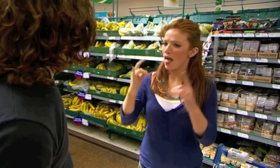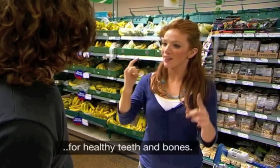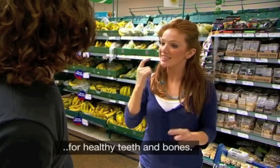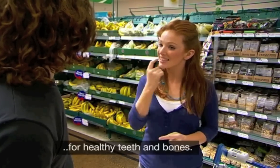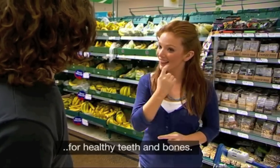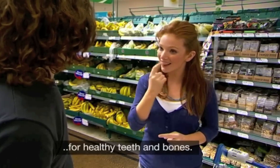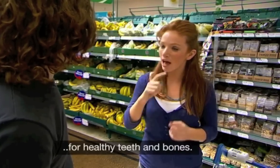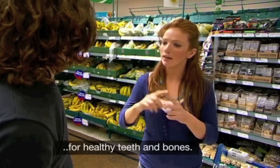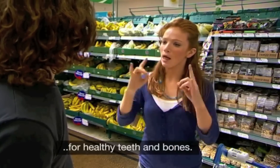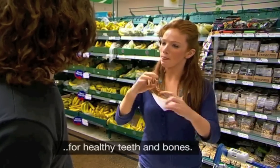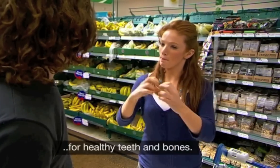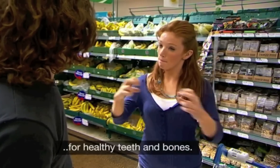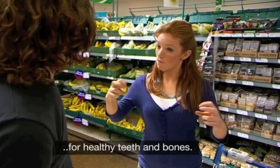for healthy teeth and bones.